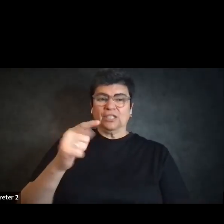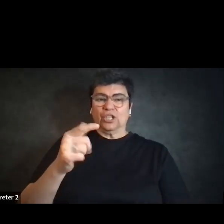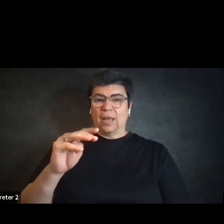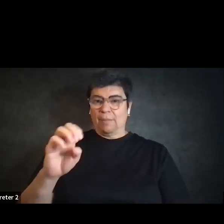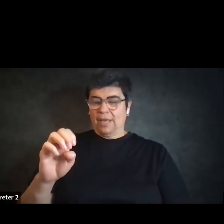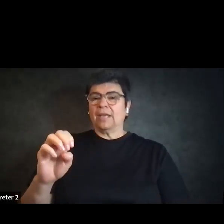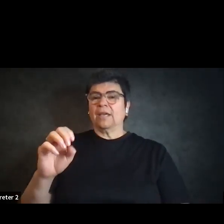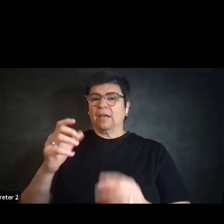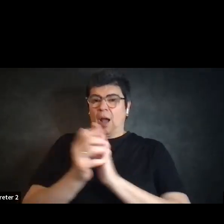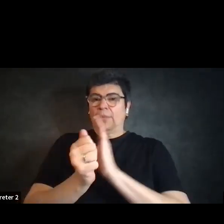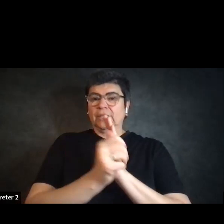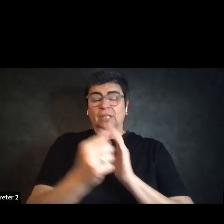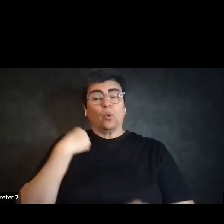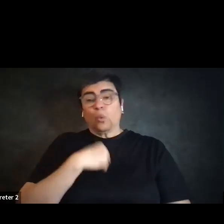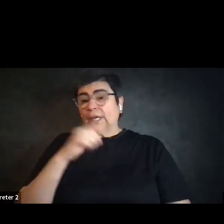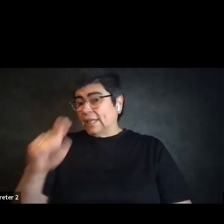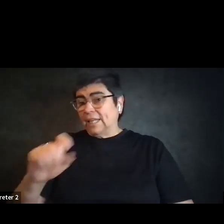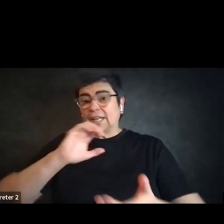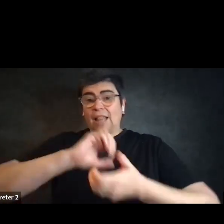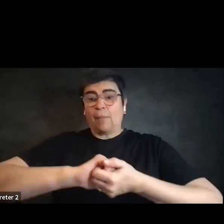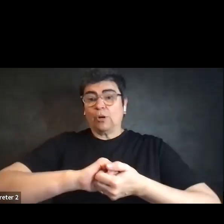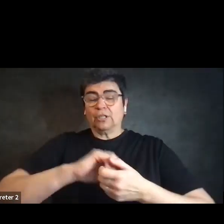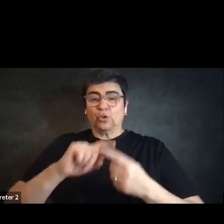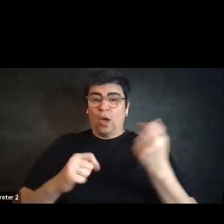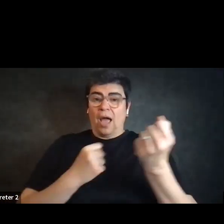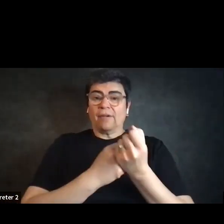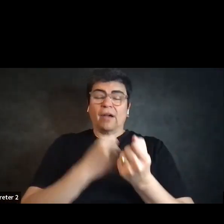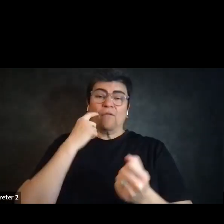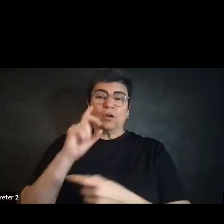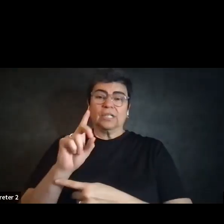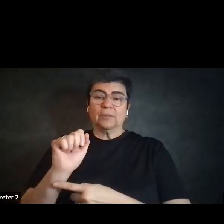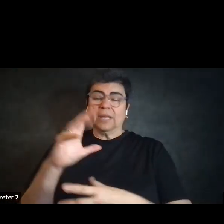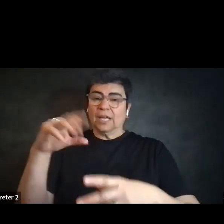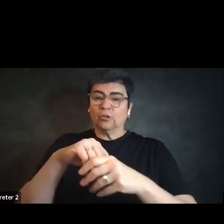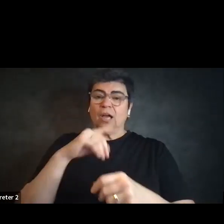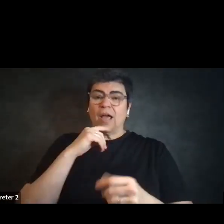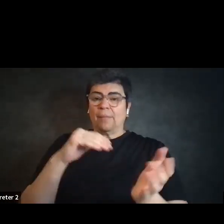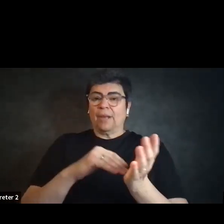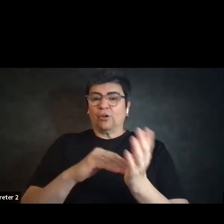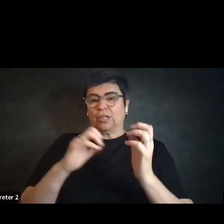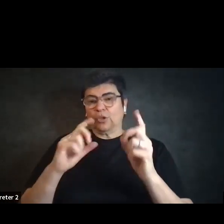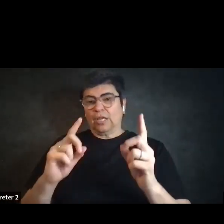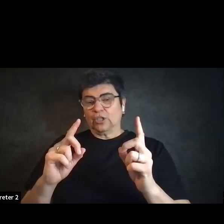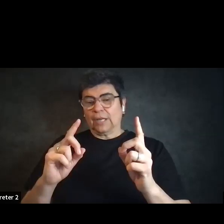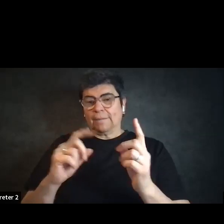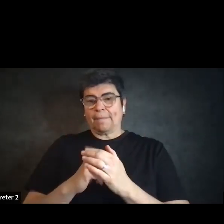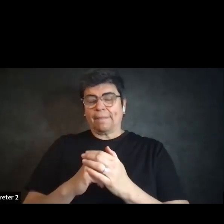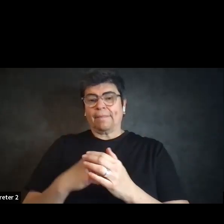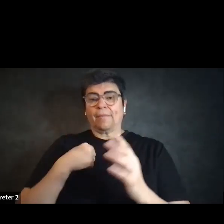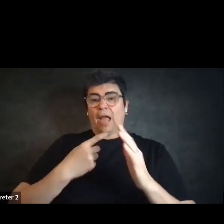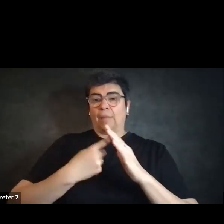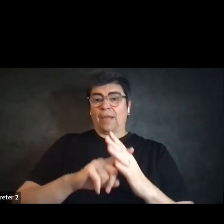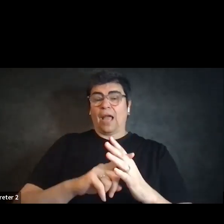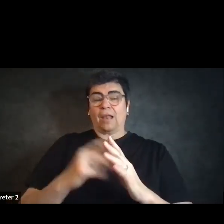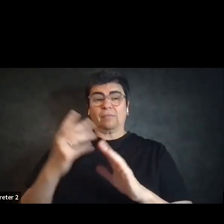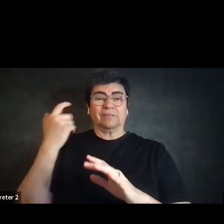what we need. We need collaboration to advocate for disability inclusion in medical education. I began earlier by